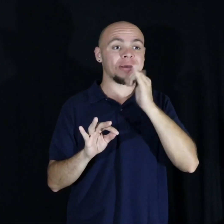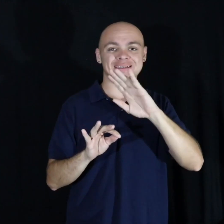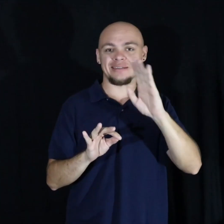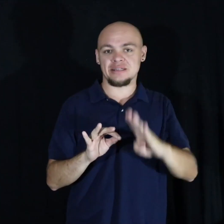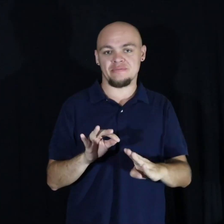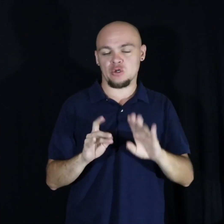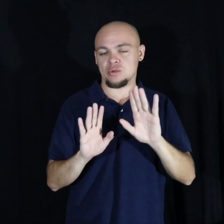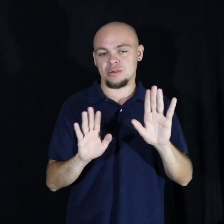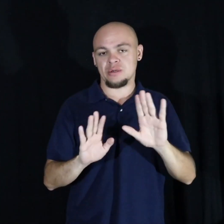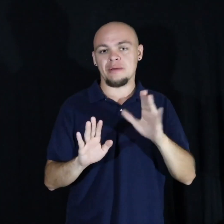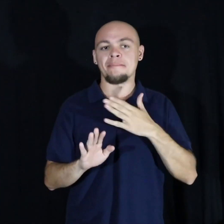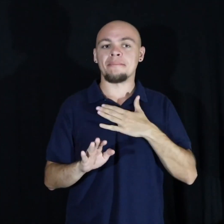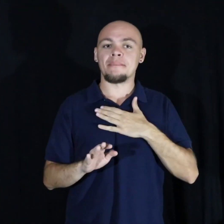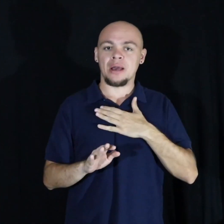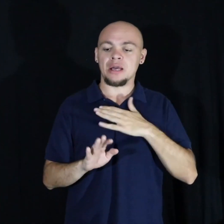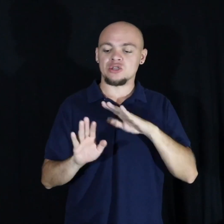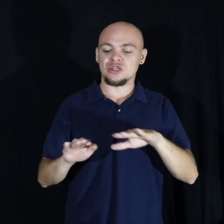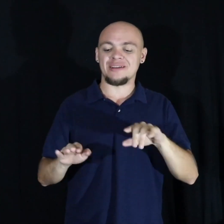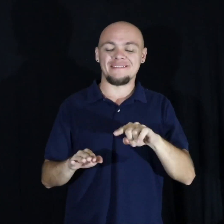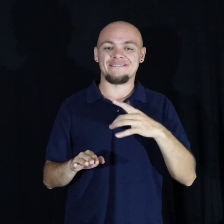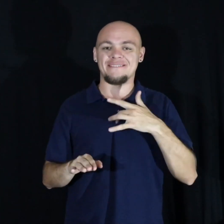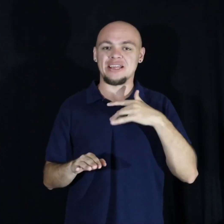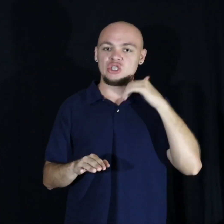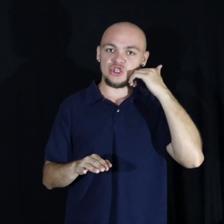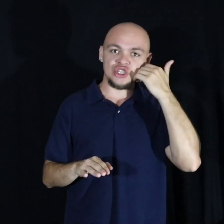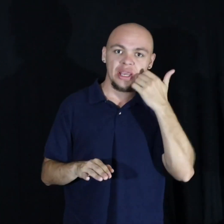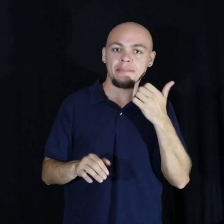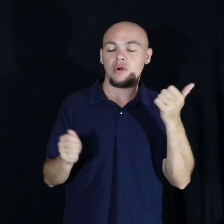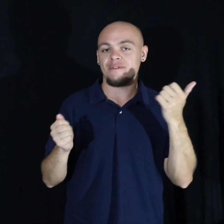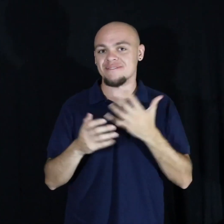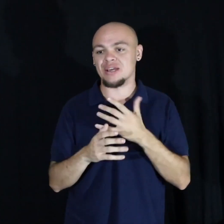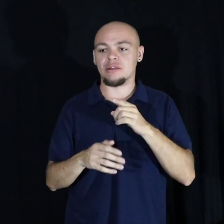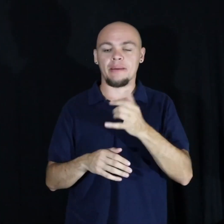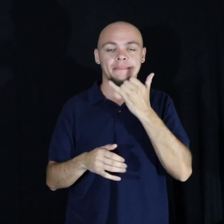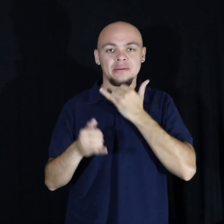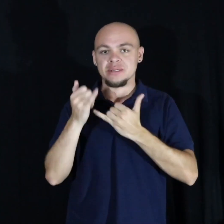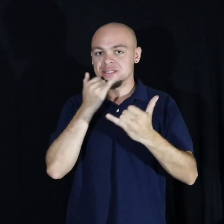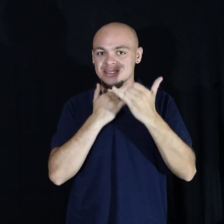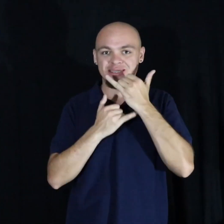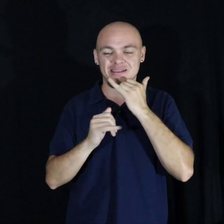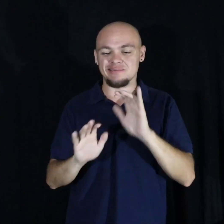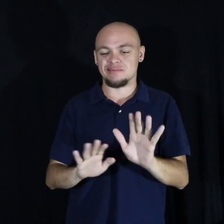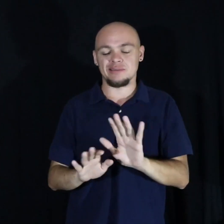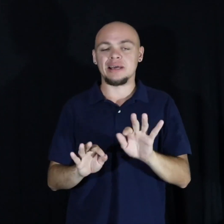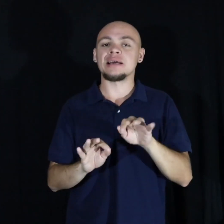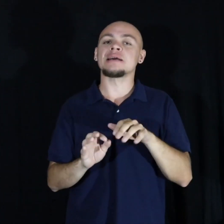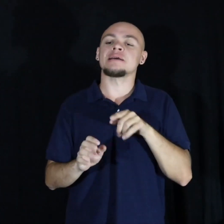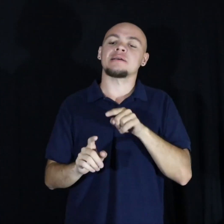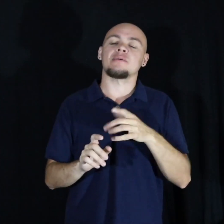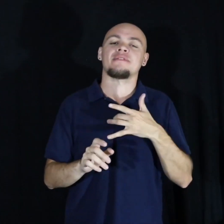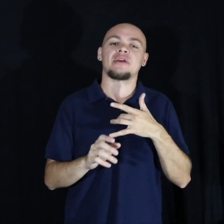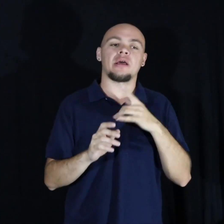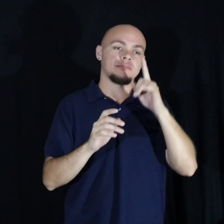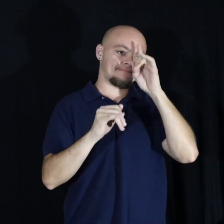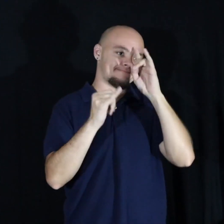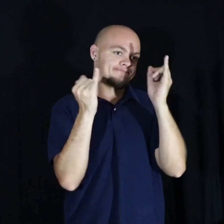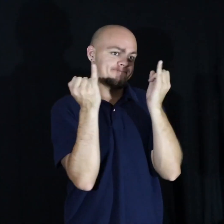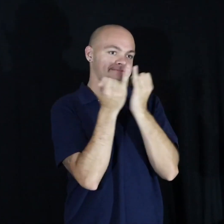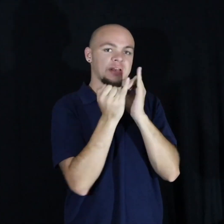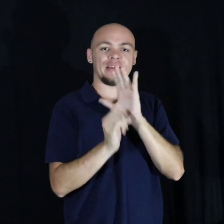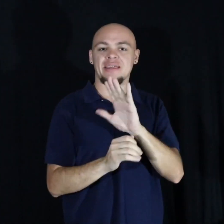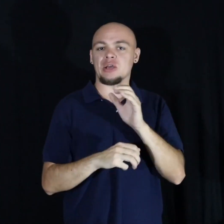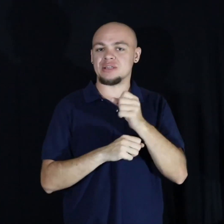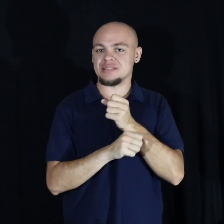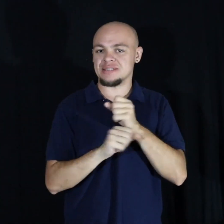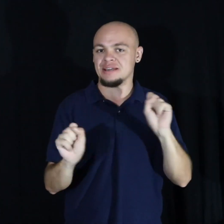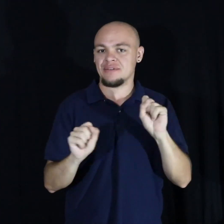as this can cause my child to feel shame or fear when they make mistakes, and they may simply withdraw into their own world of safety,